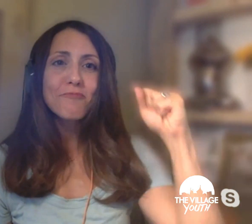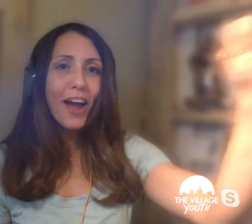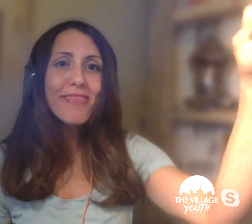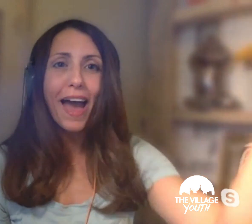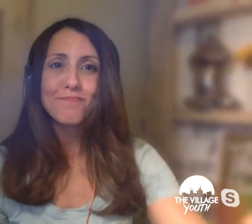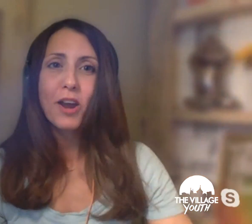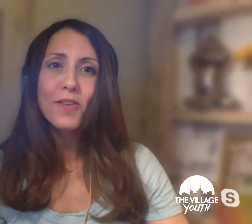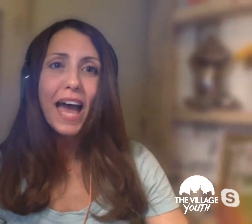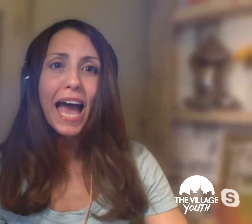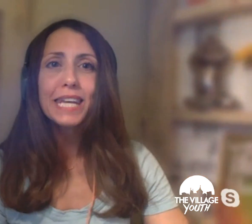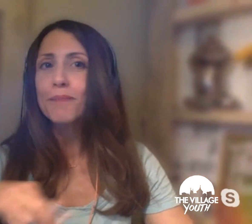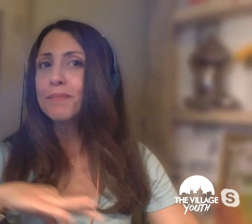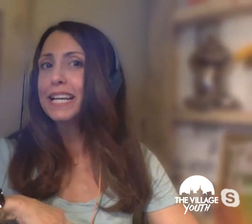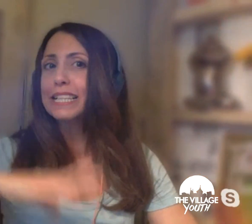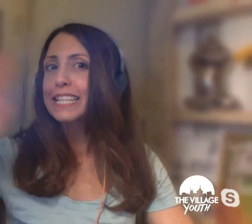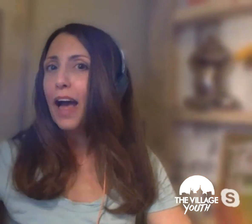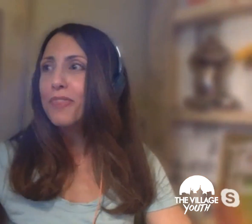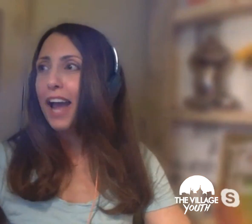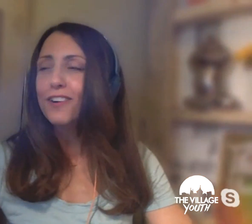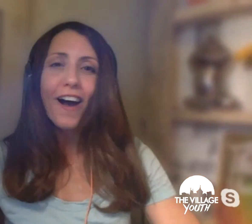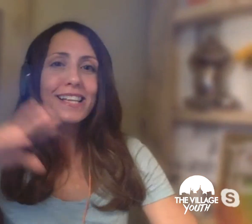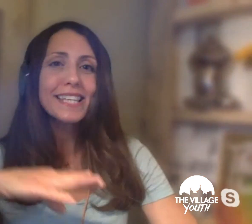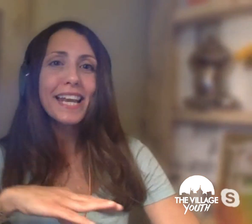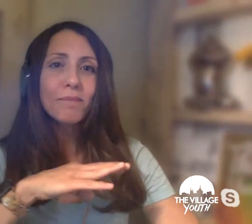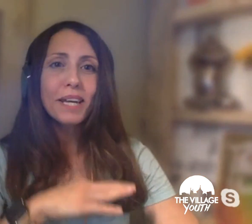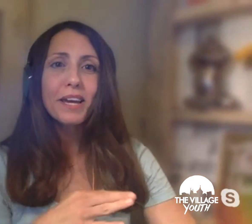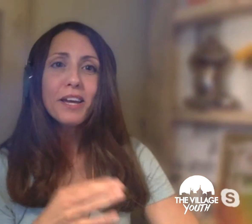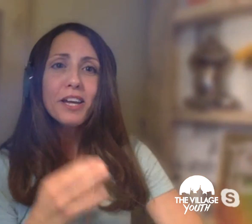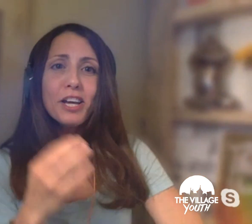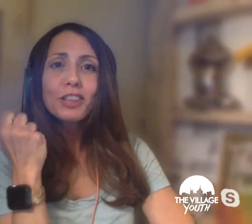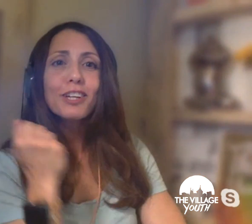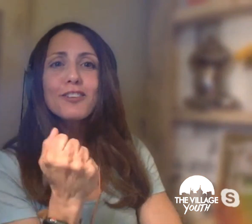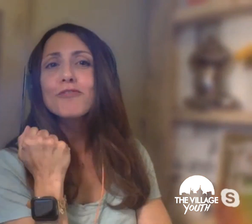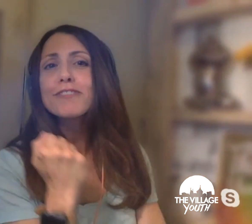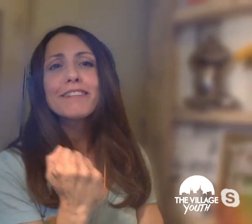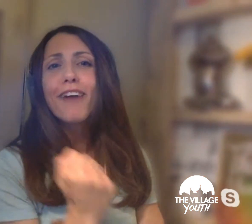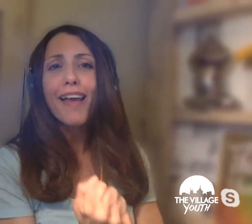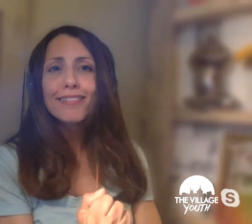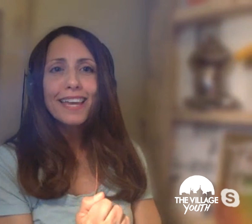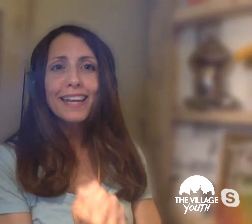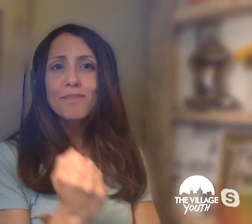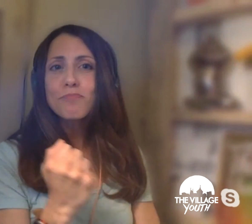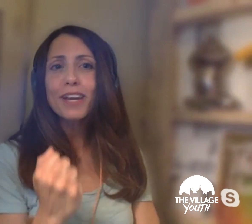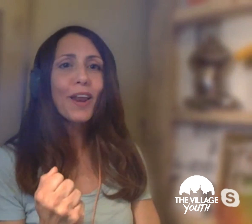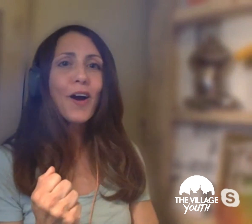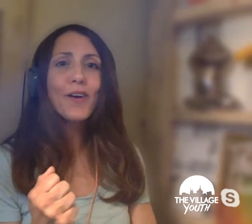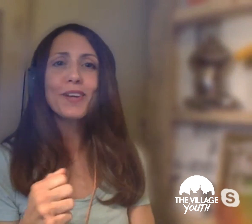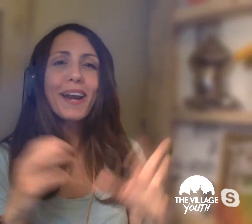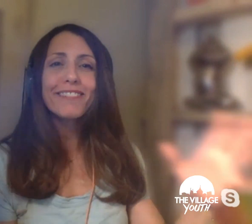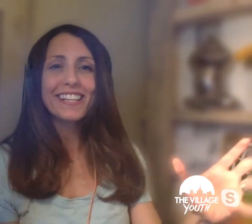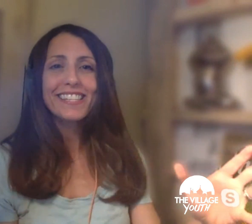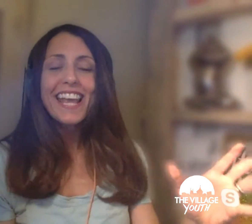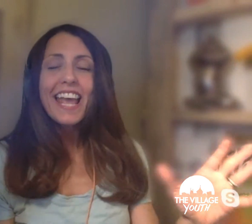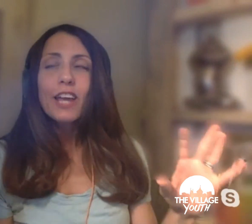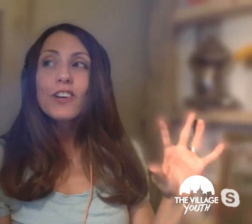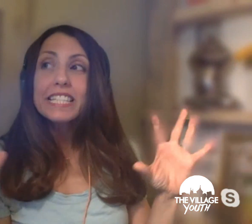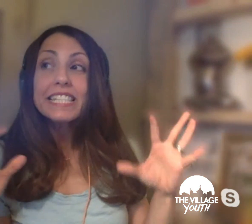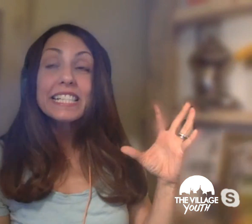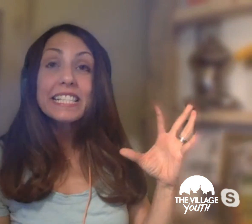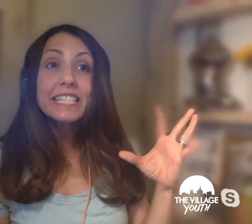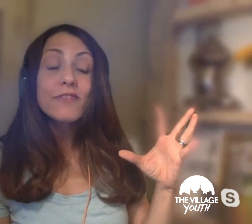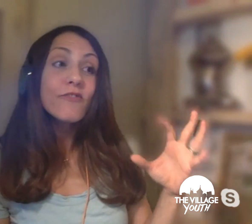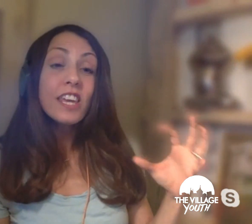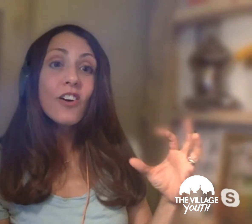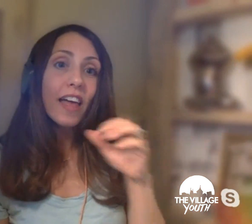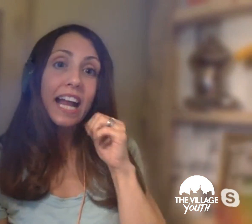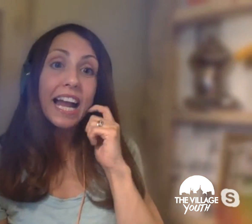going to run that marathon. I'm going to clean out that closet. I'm going to learn to really violin, bring it home, you know, whatever it is. Your